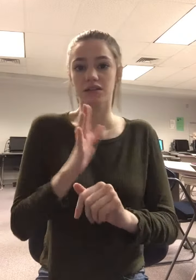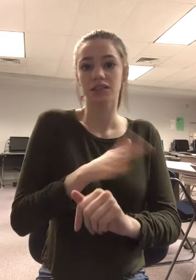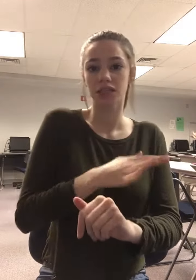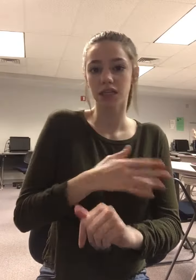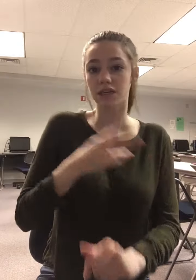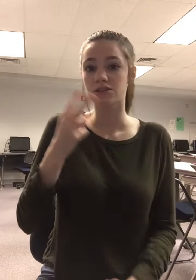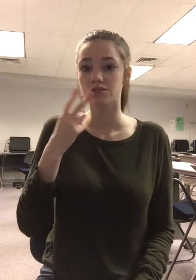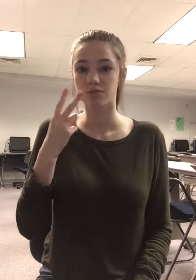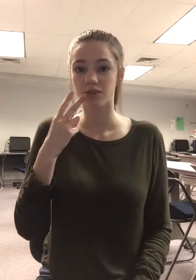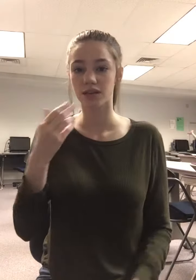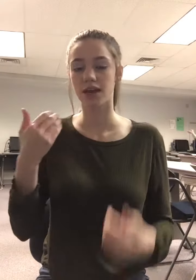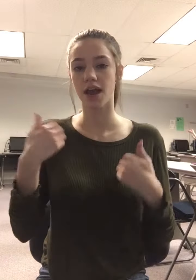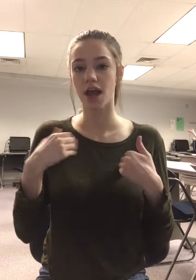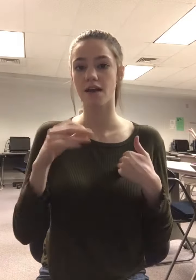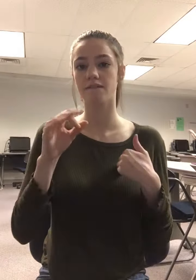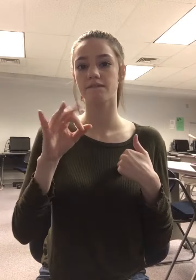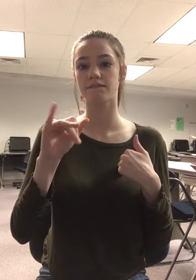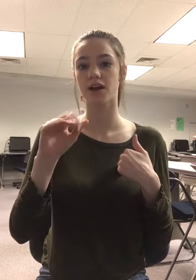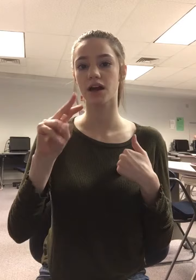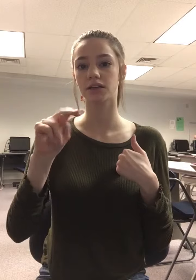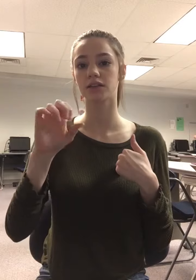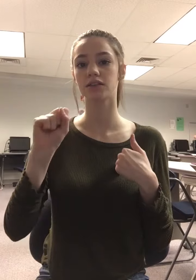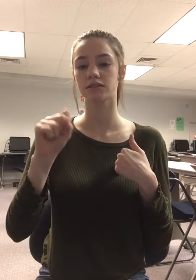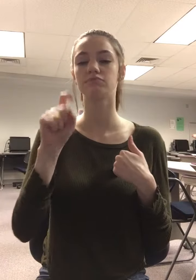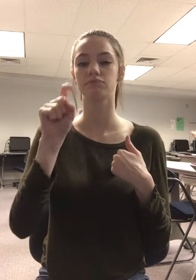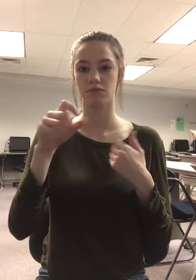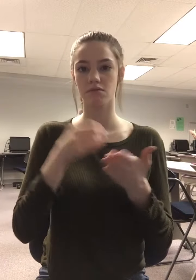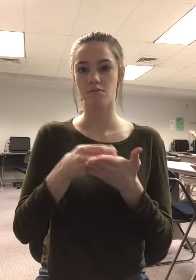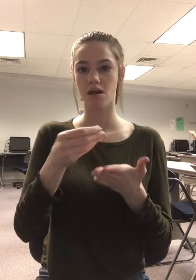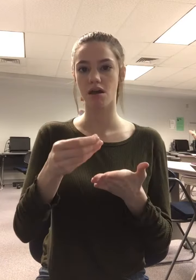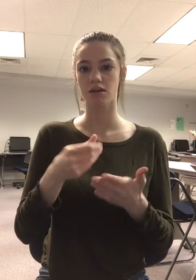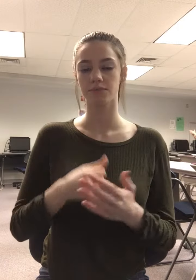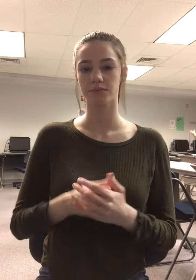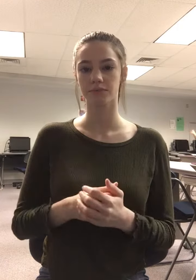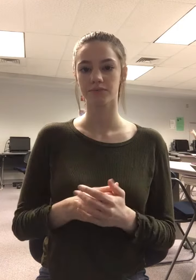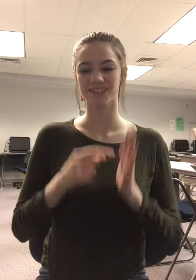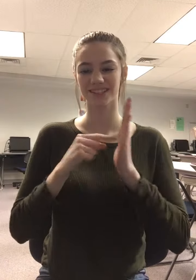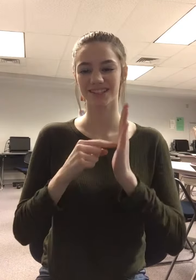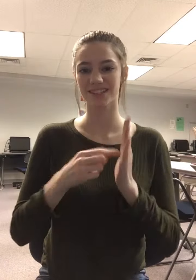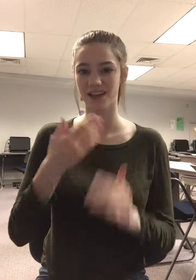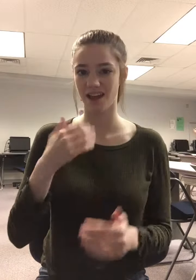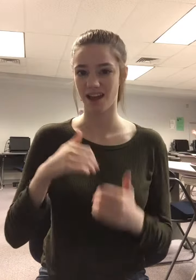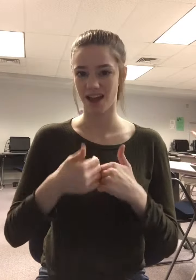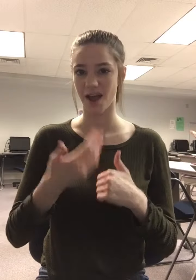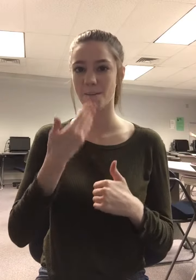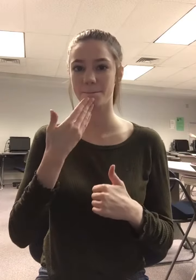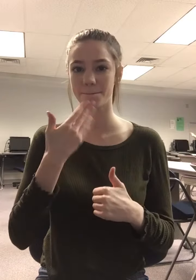fines. An example of how bad it did get without government